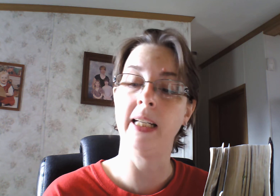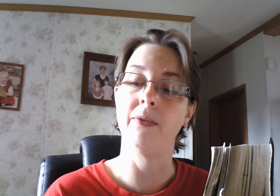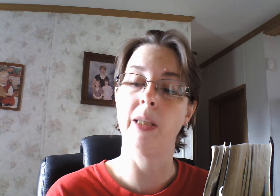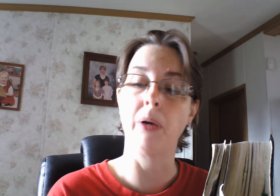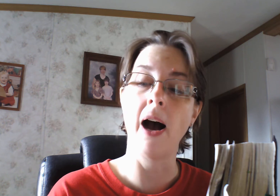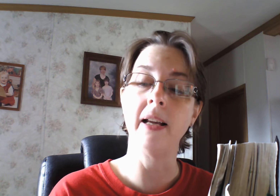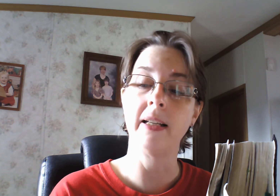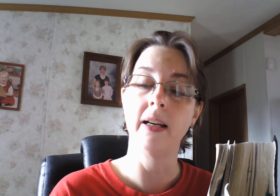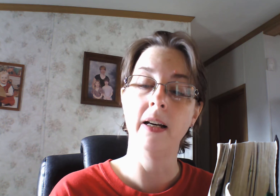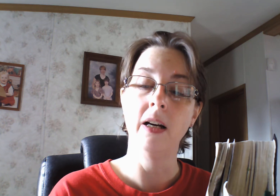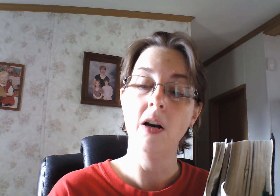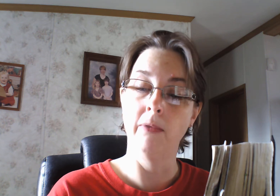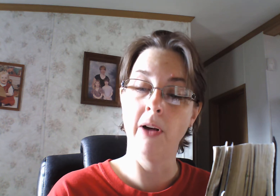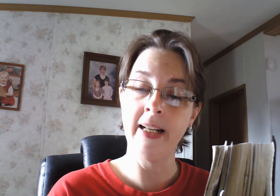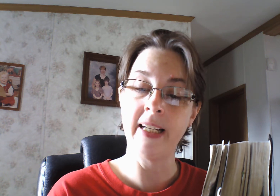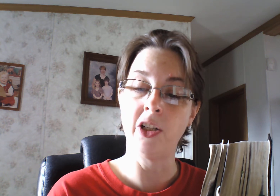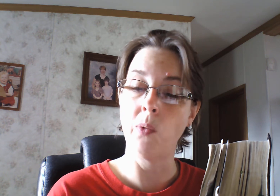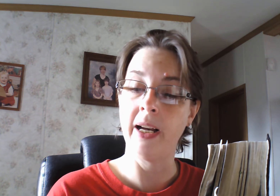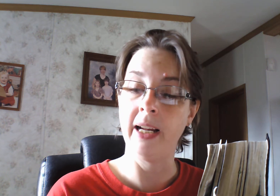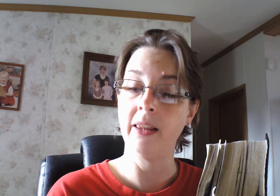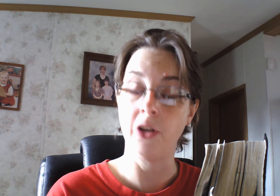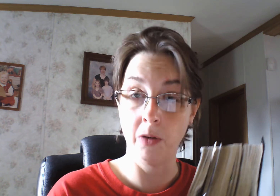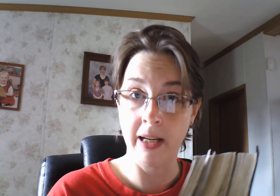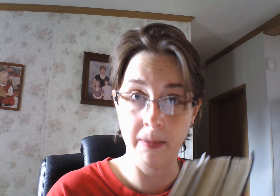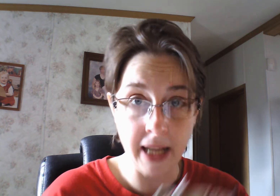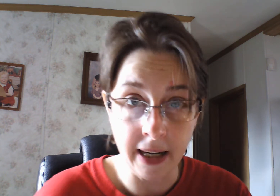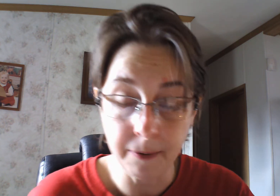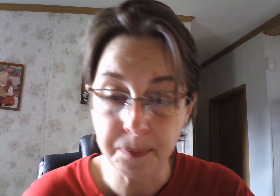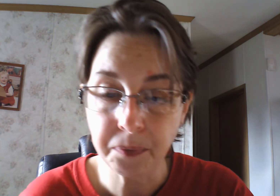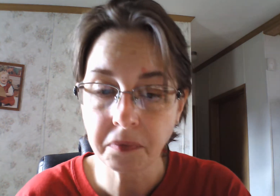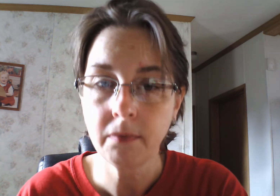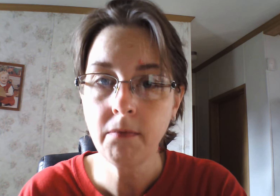the prize? Run in such a way that you may obtain it.